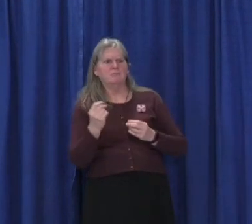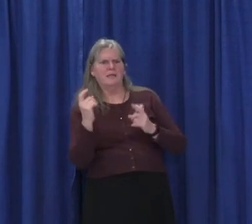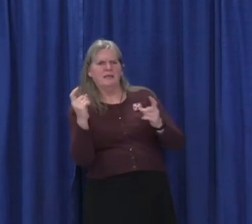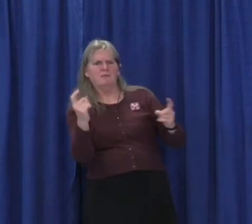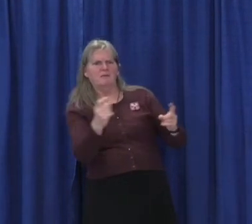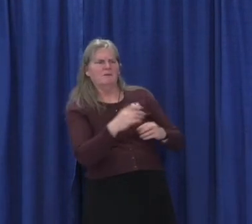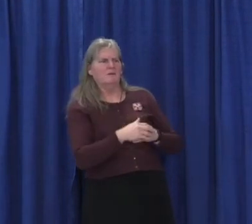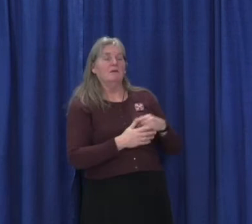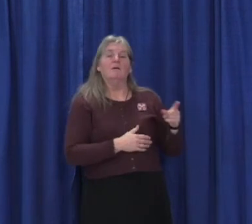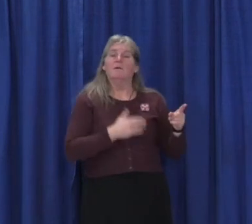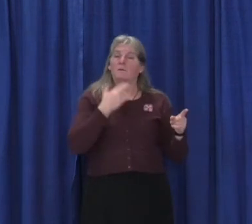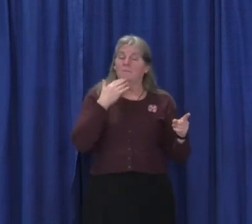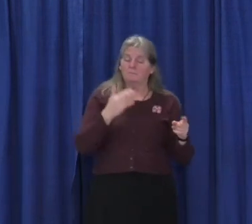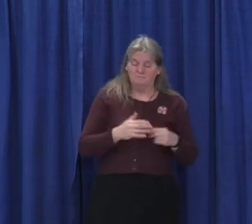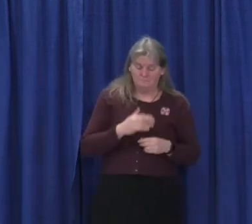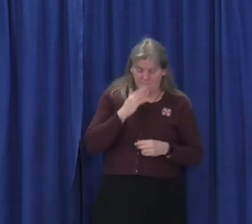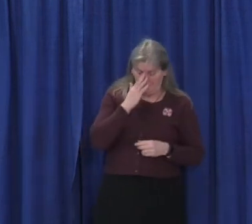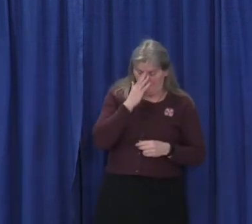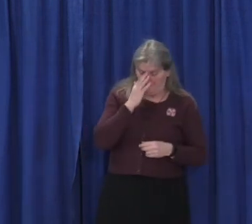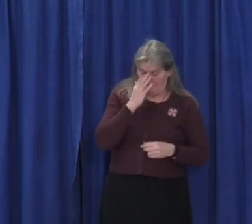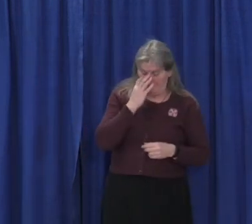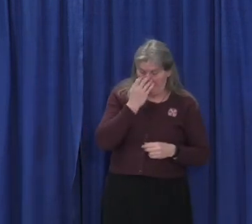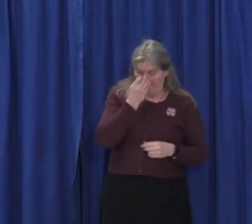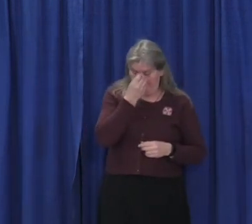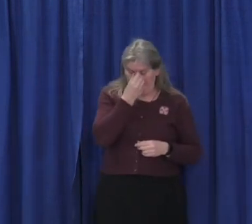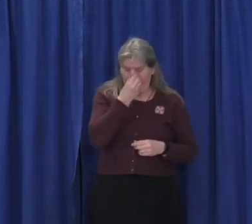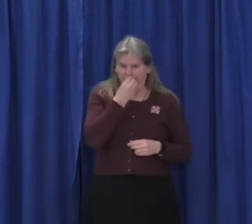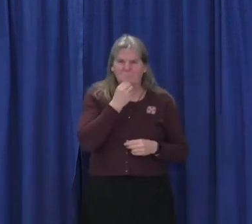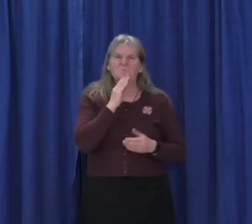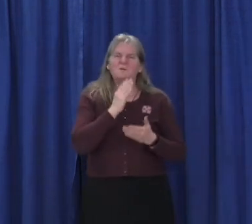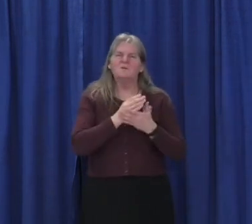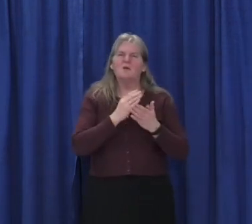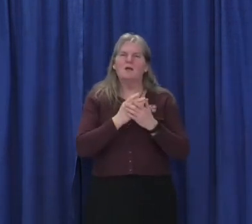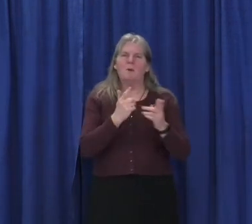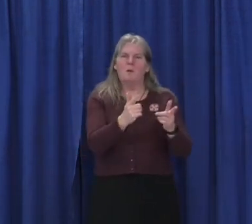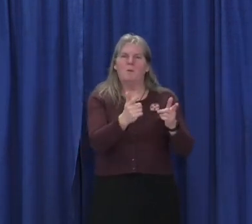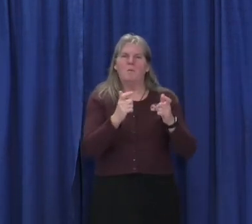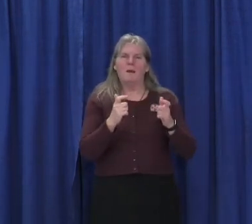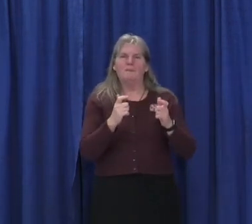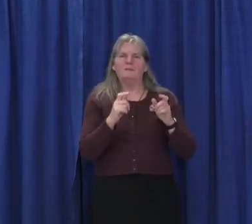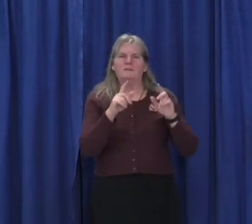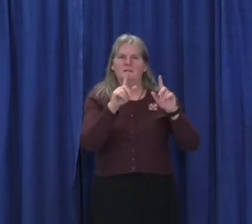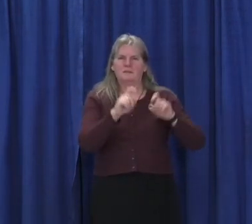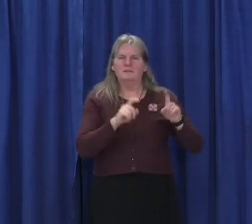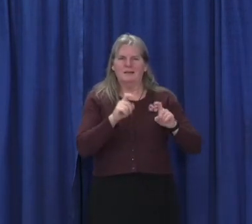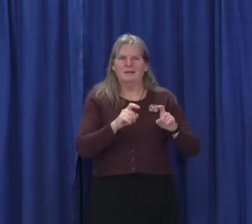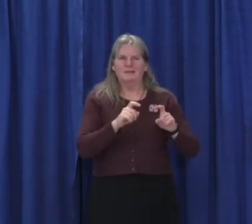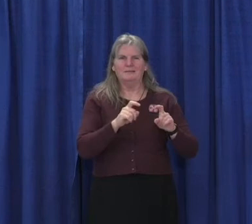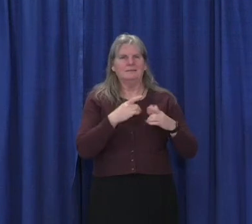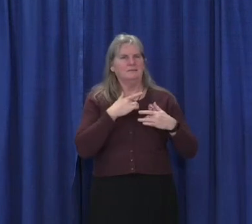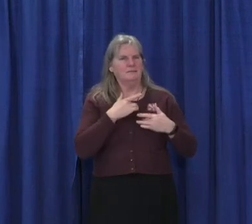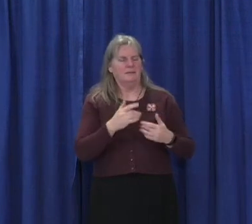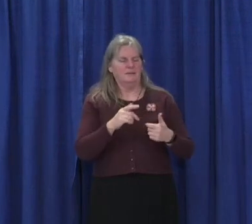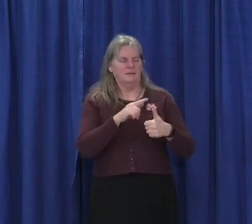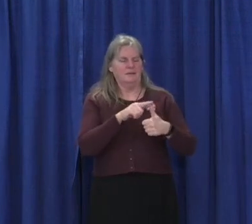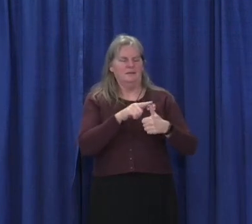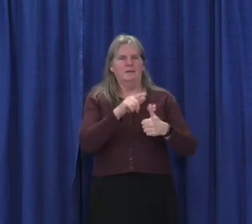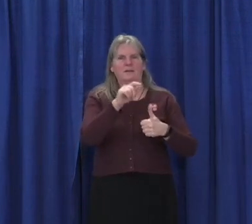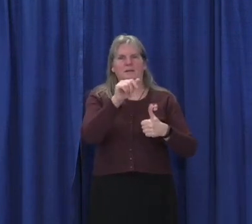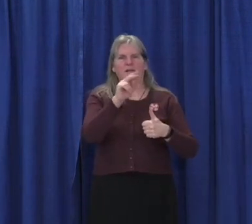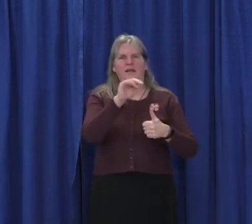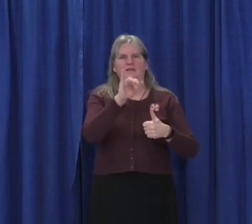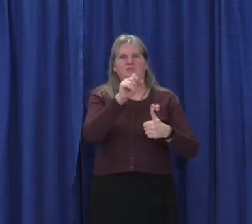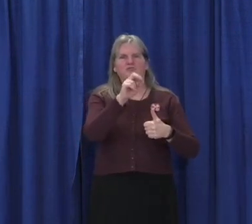Thanks for the question. So when we talk about rapid tests, mostly what people are talking about is rapid antigen tests.